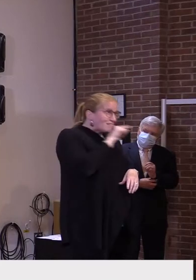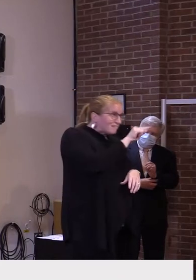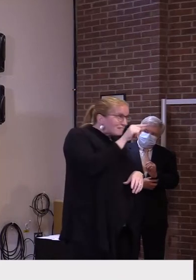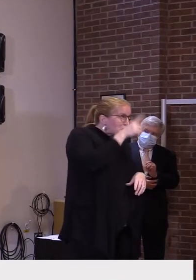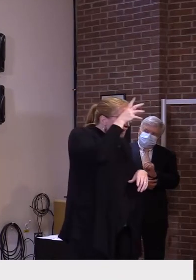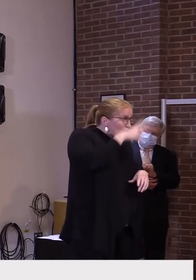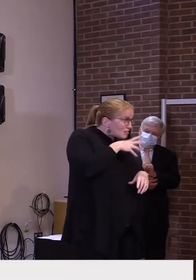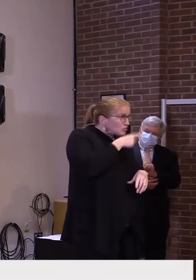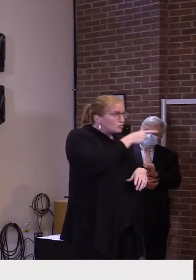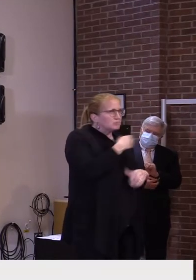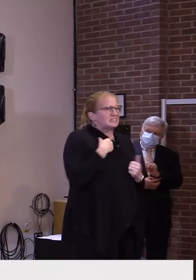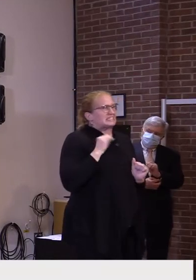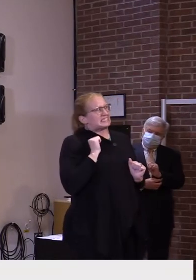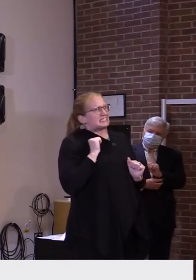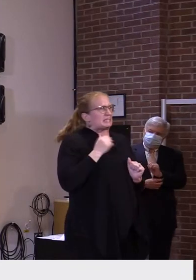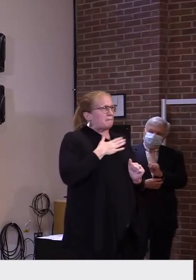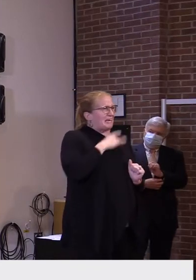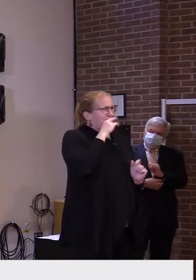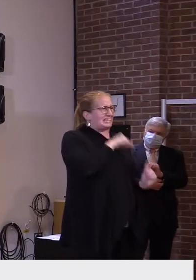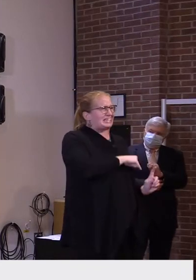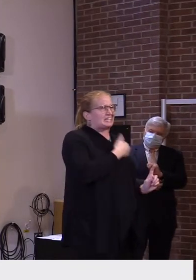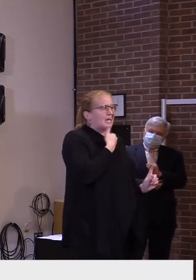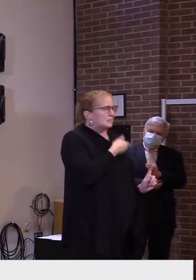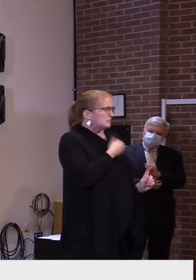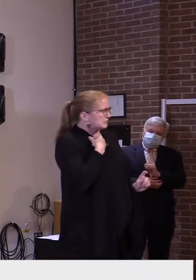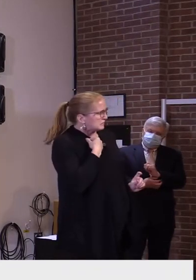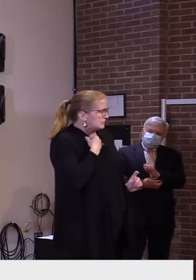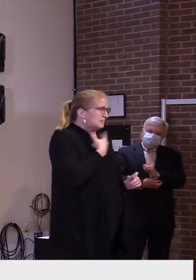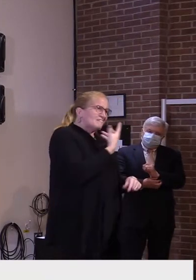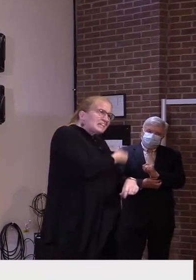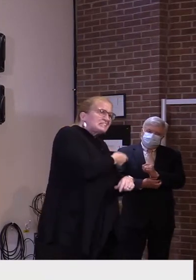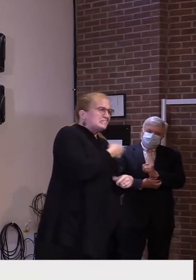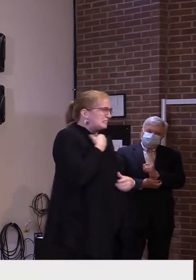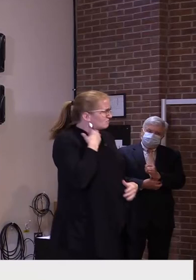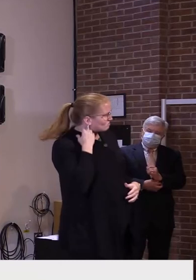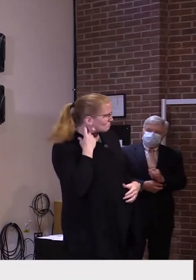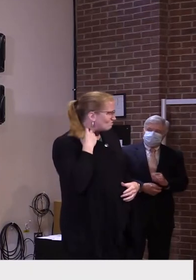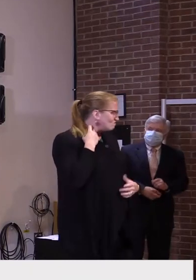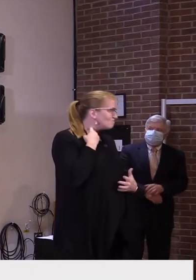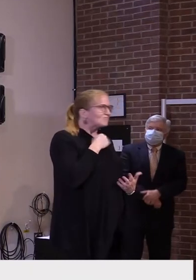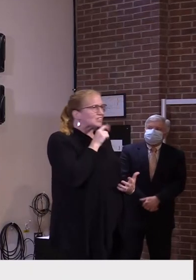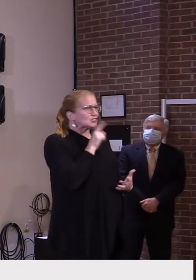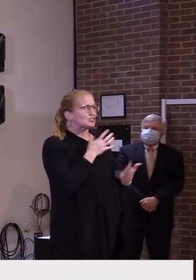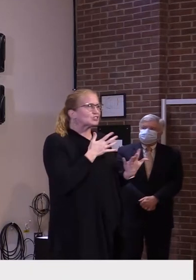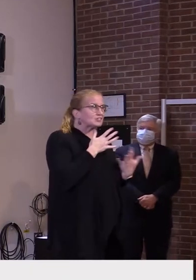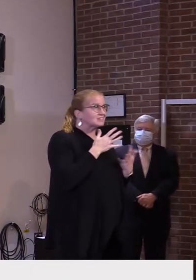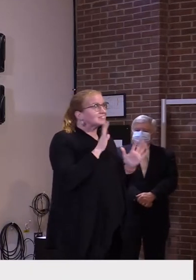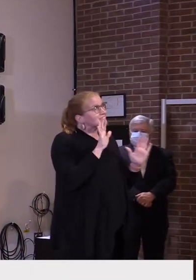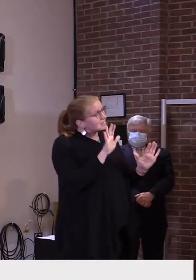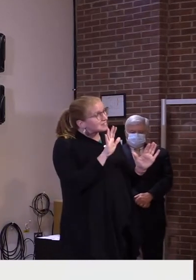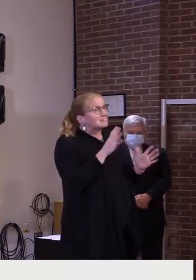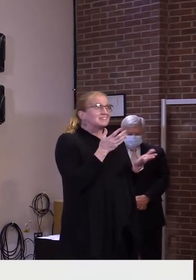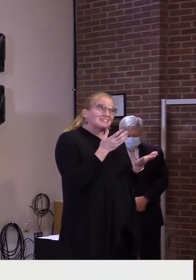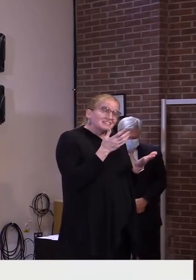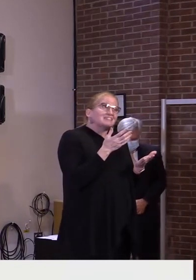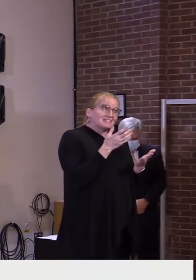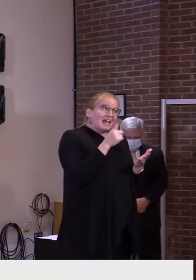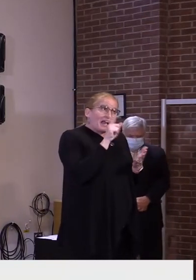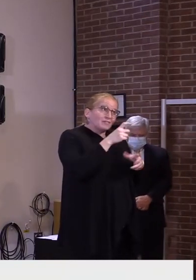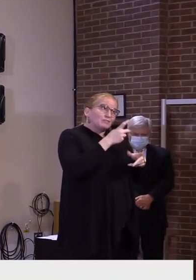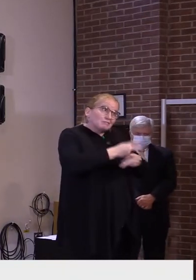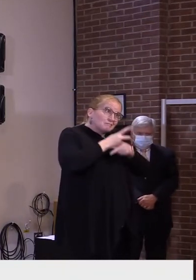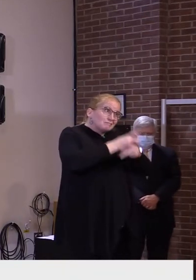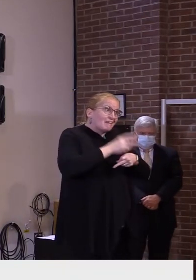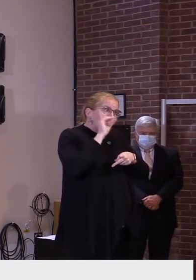long COVID is something you probably don't want to have to face, and there's still a 1 in 20 chance of that occurring by